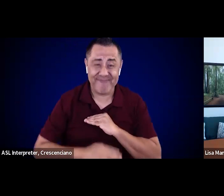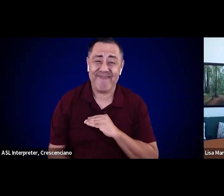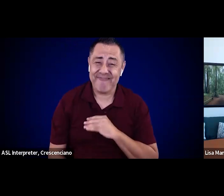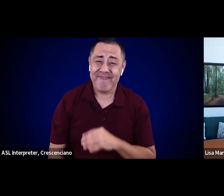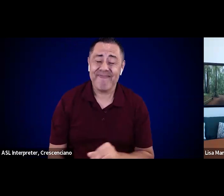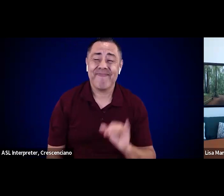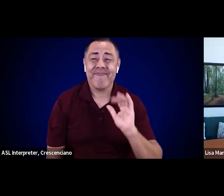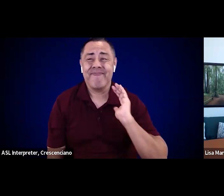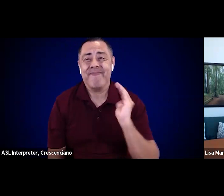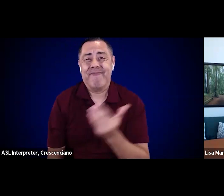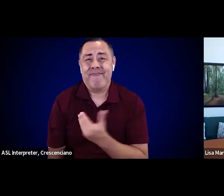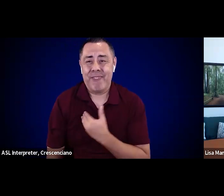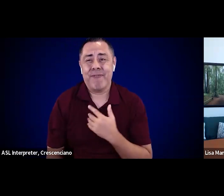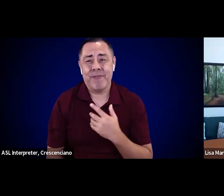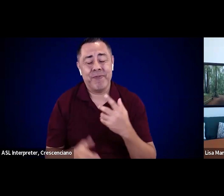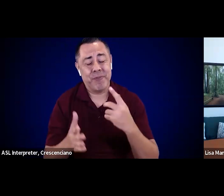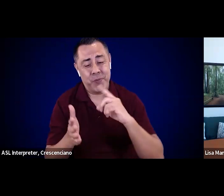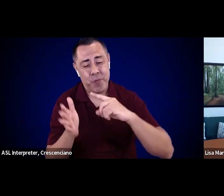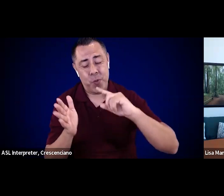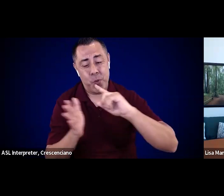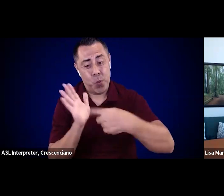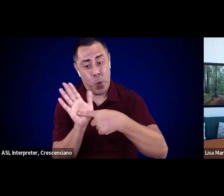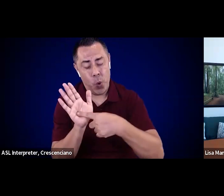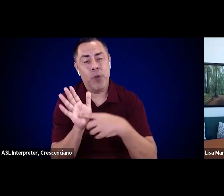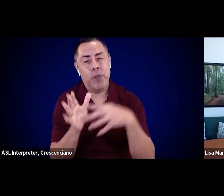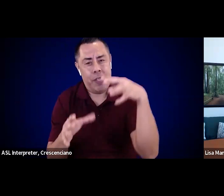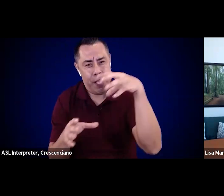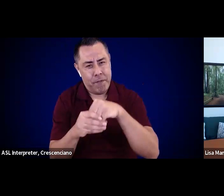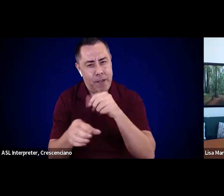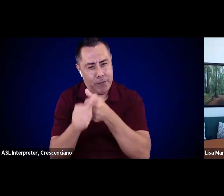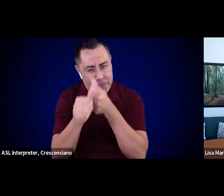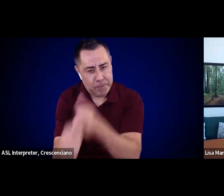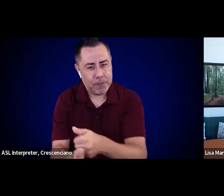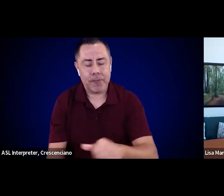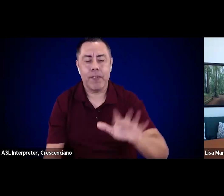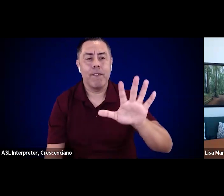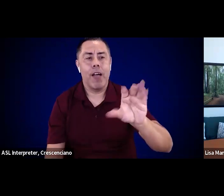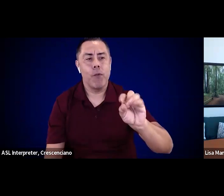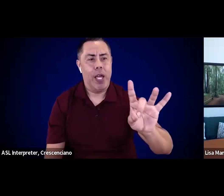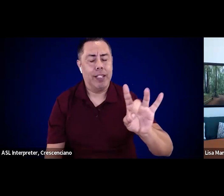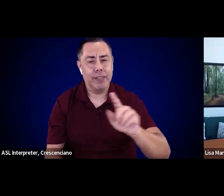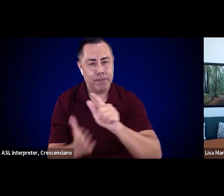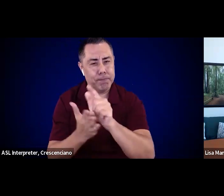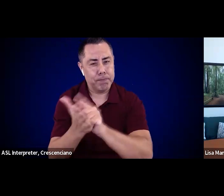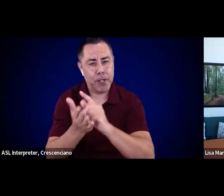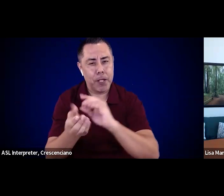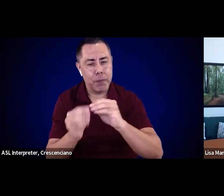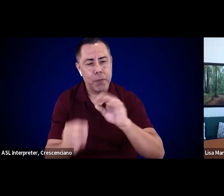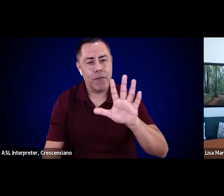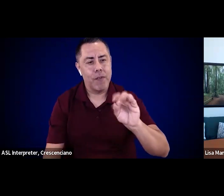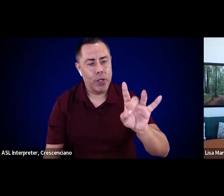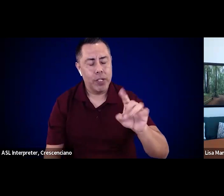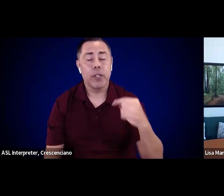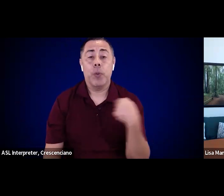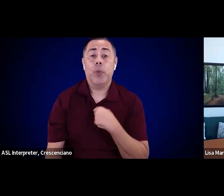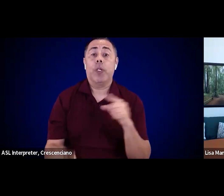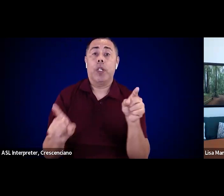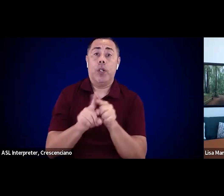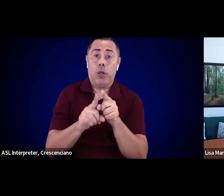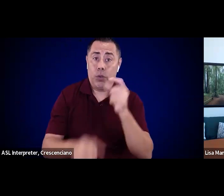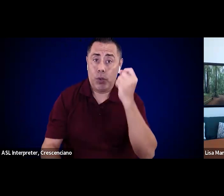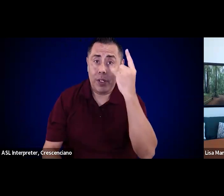maintaining 508 compliance and understand that the information we provide online and electronically needs to